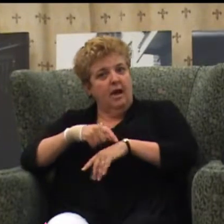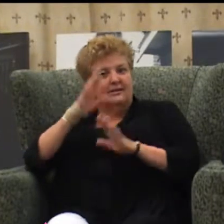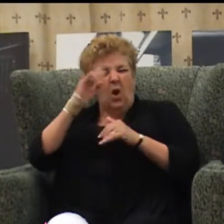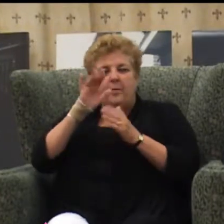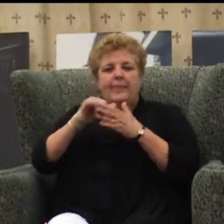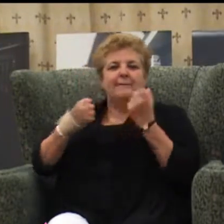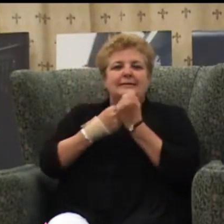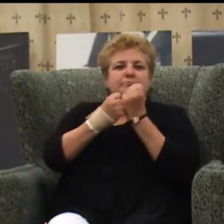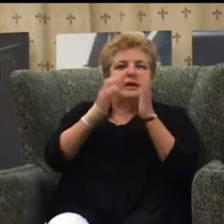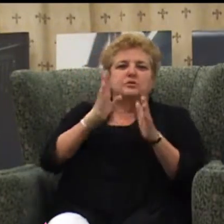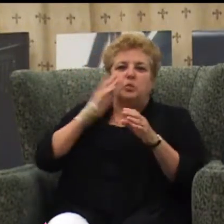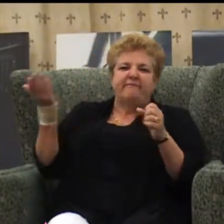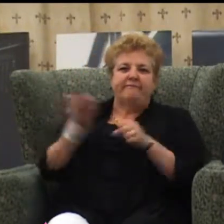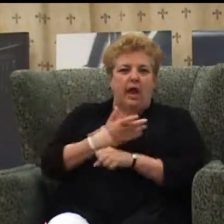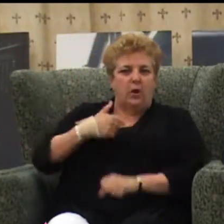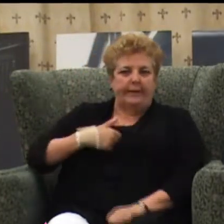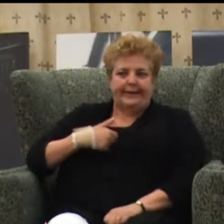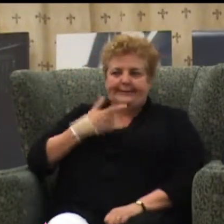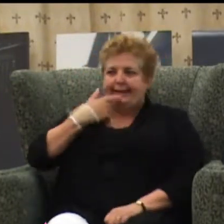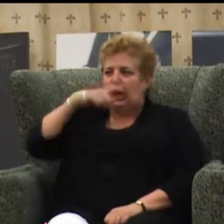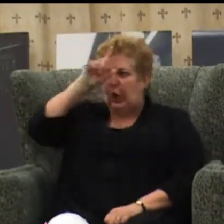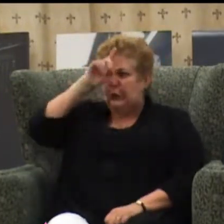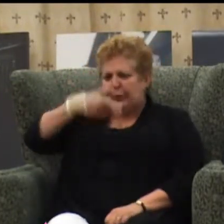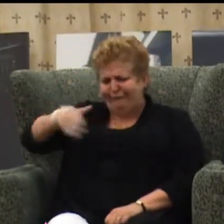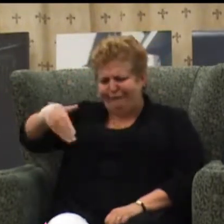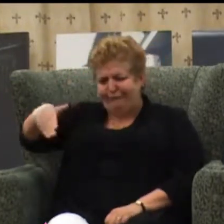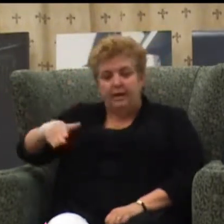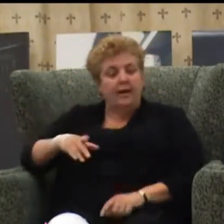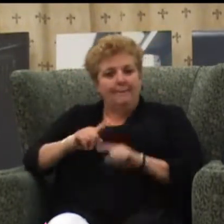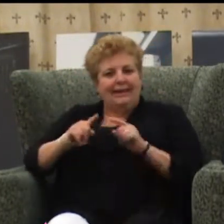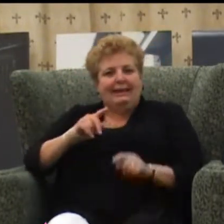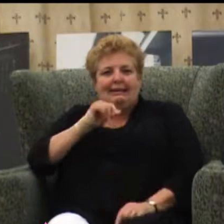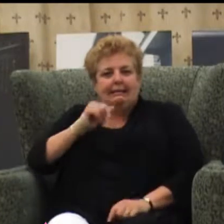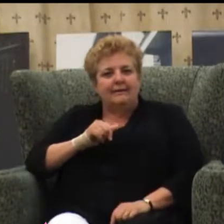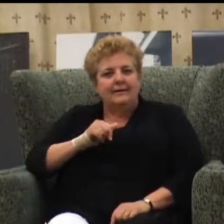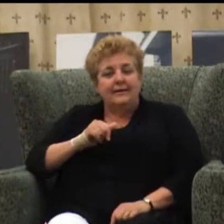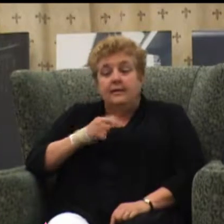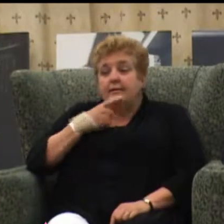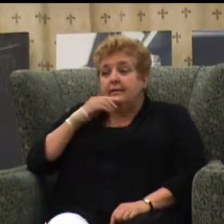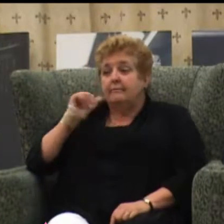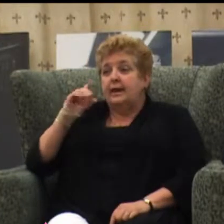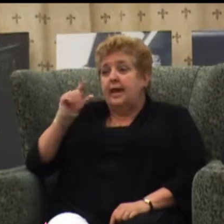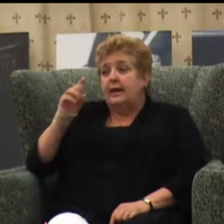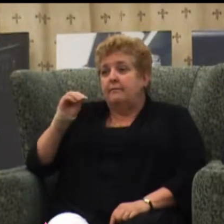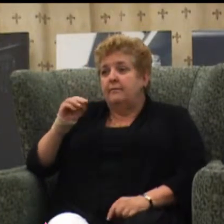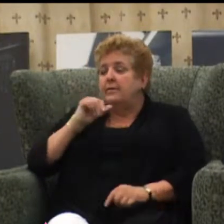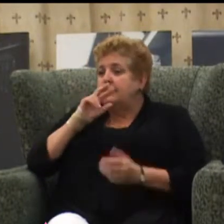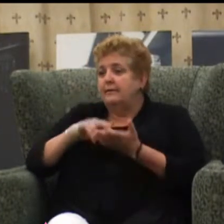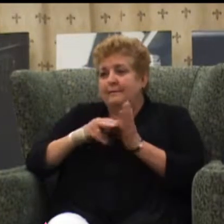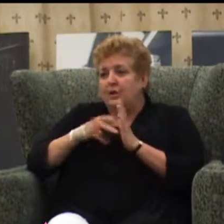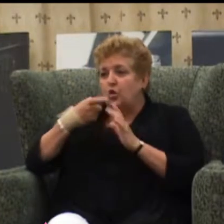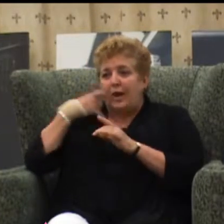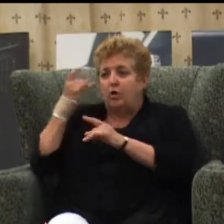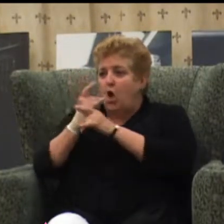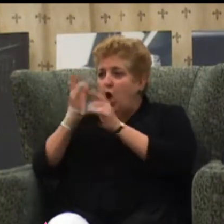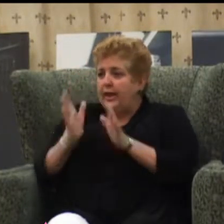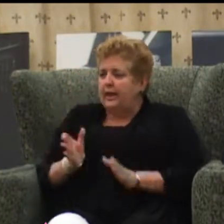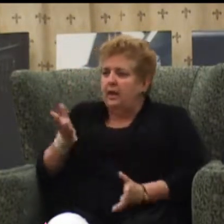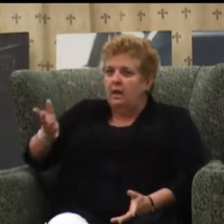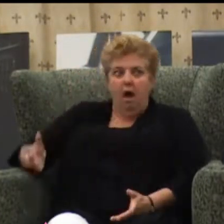that's willing. And he looks me right in the eye and he says, Adam, that doesn't make you an alcoholic. And I thought, you're kidding. He says, no, it